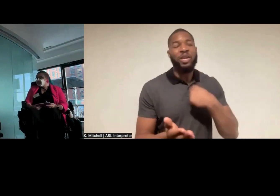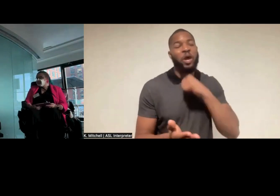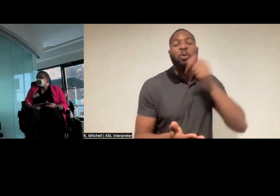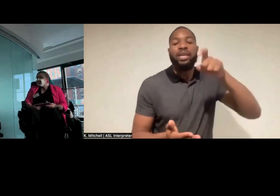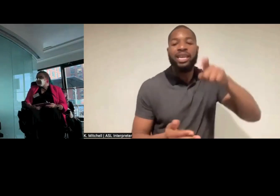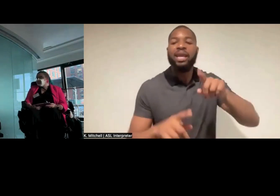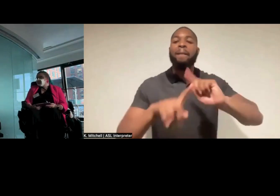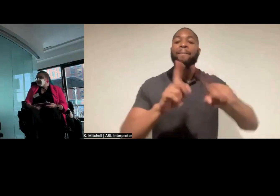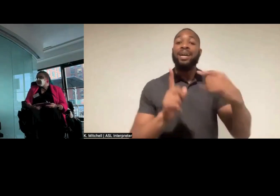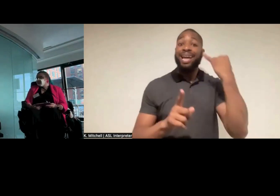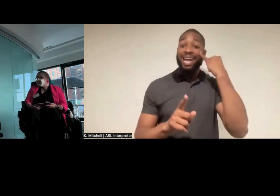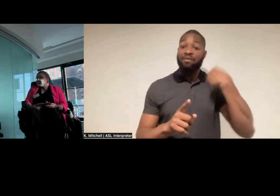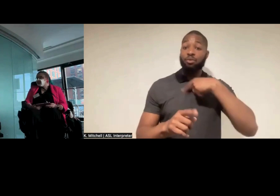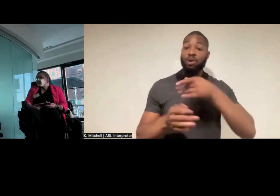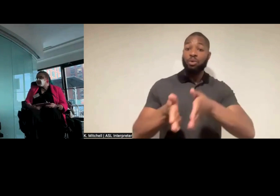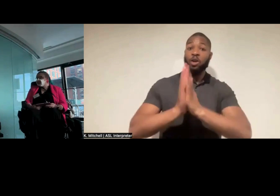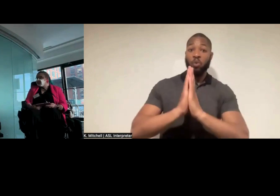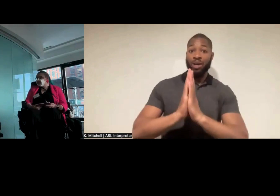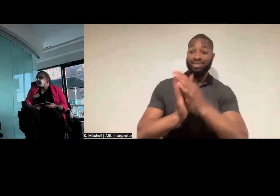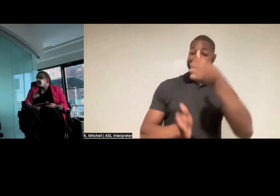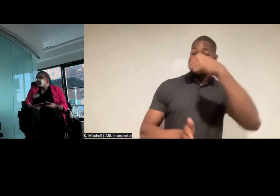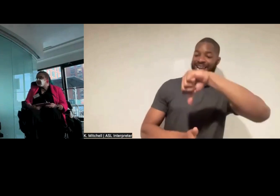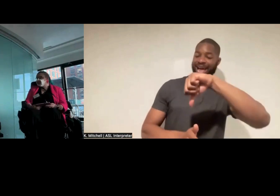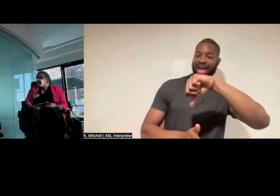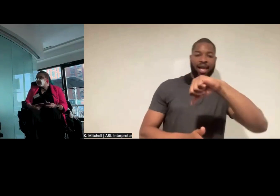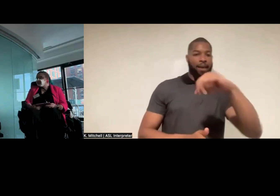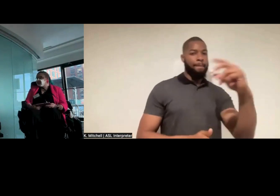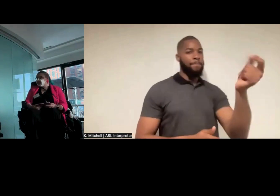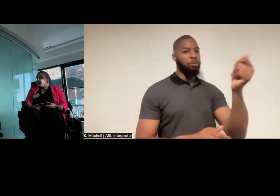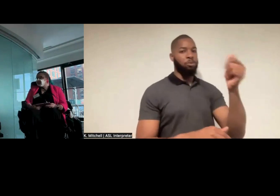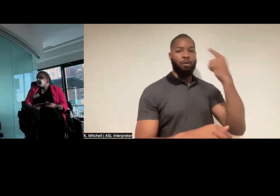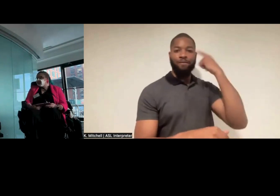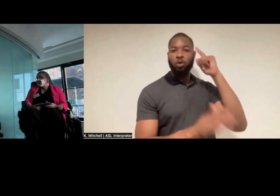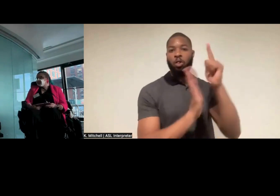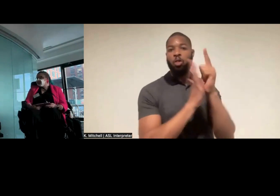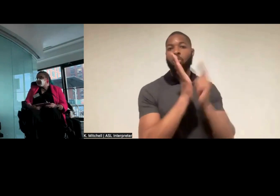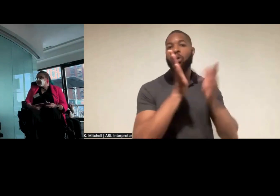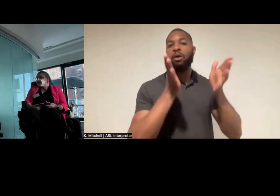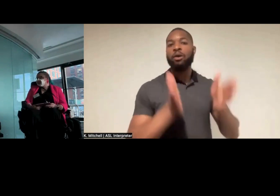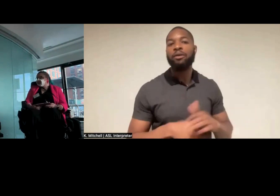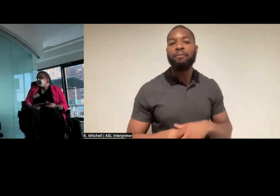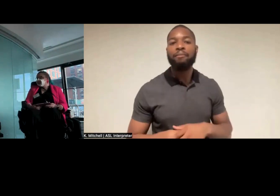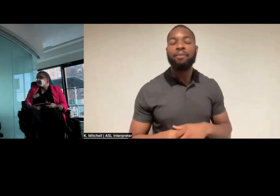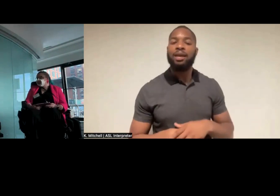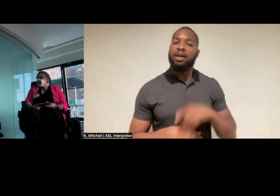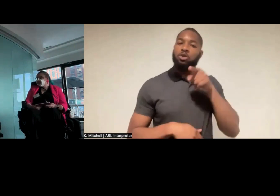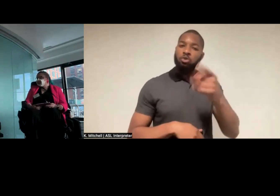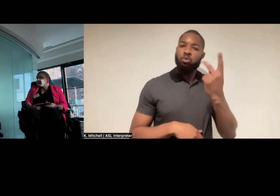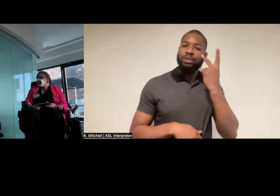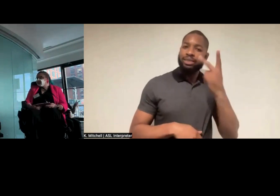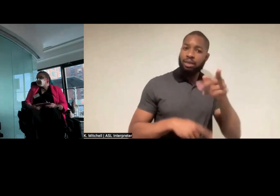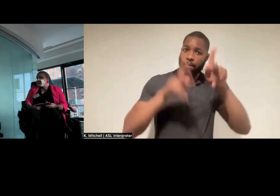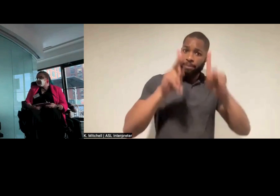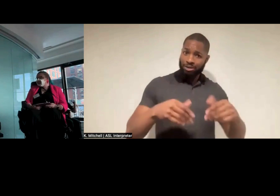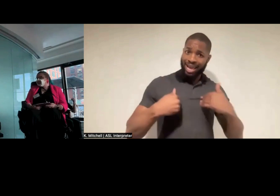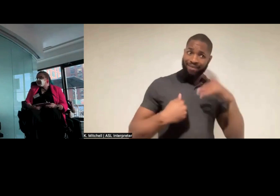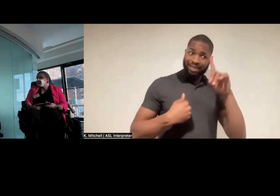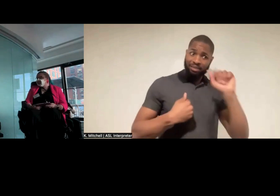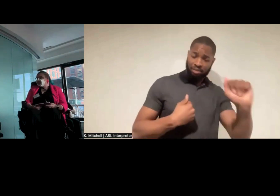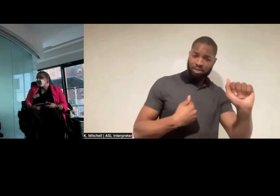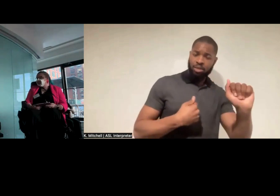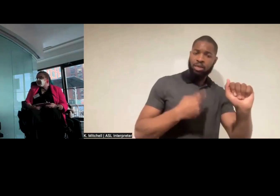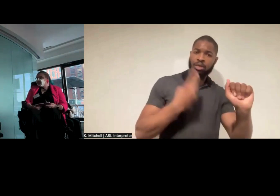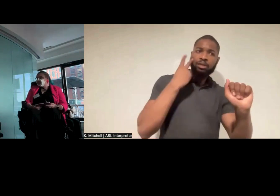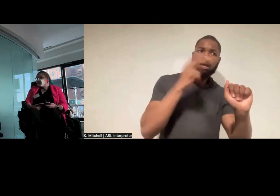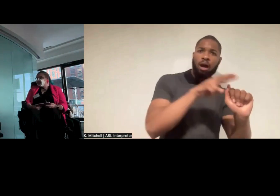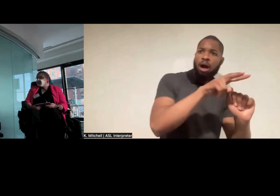us. And for those folks that are not disabled and you're looking around in your employment spaces and you don't